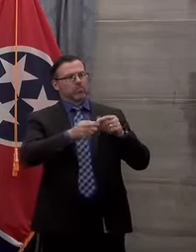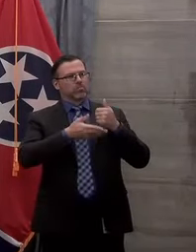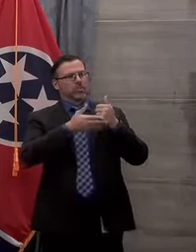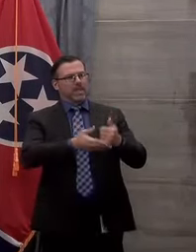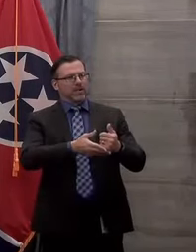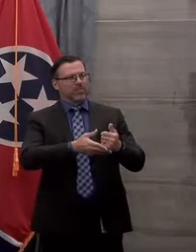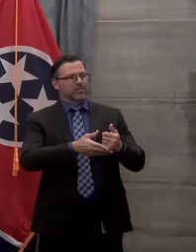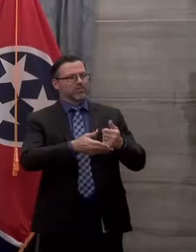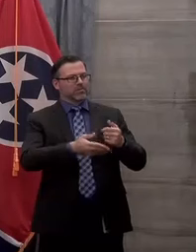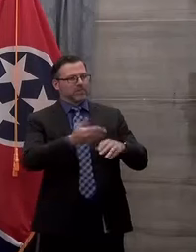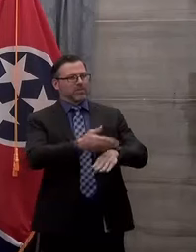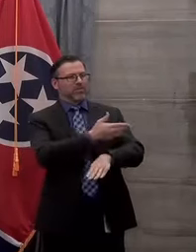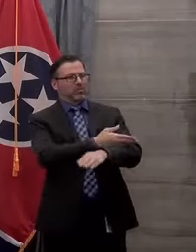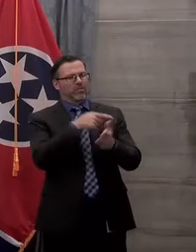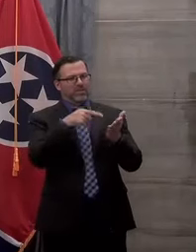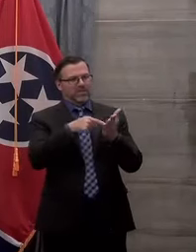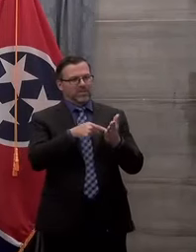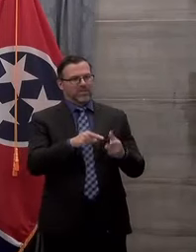those reserve funds.